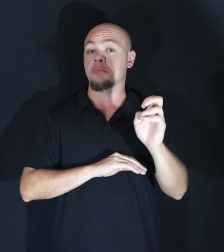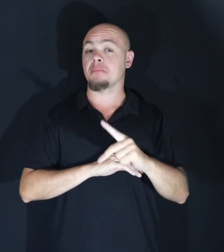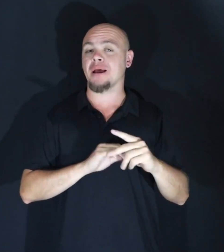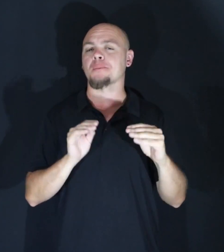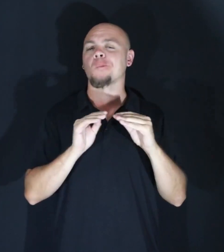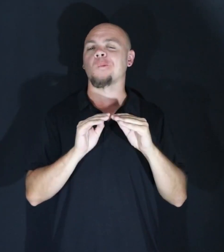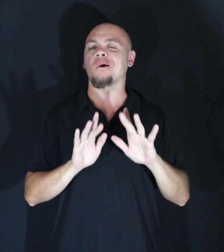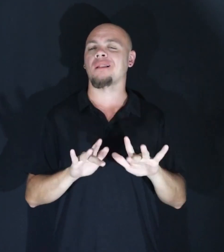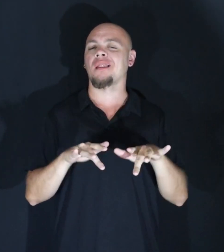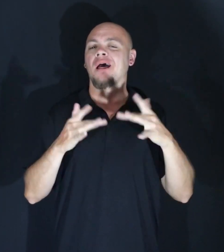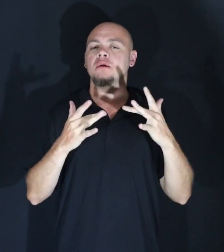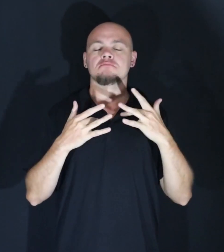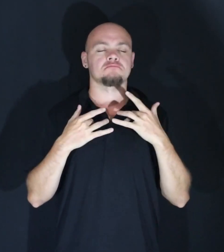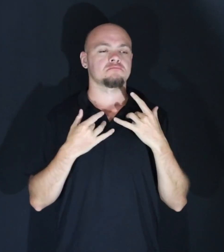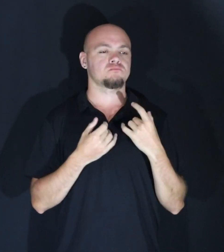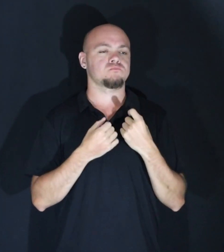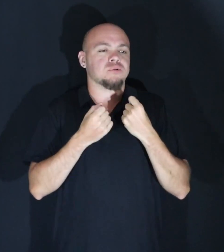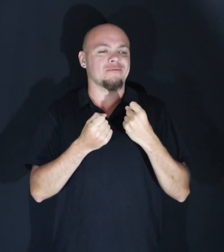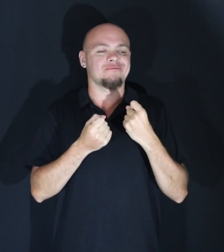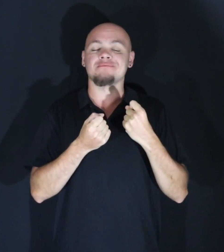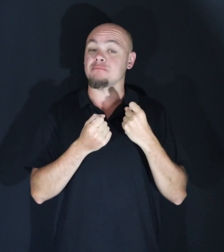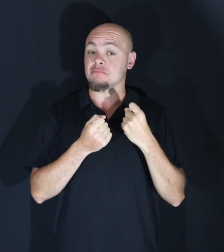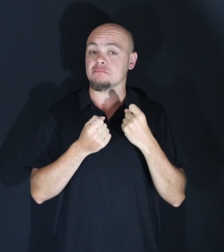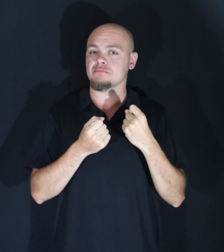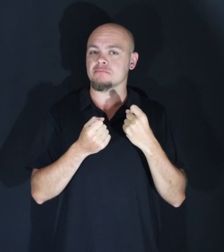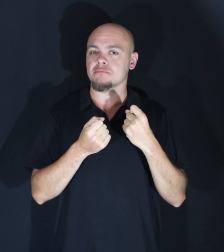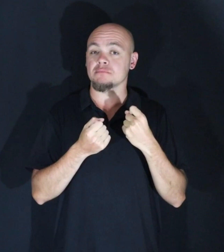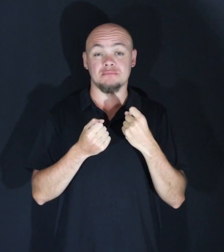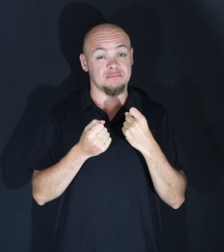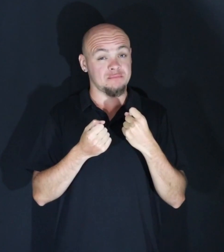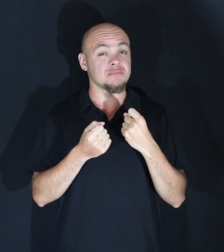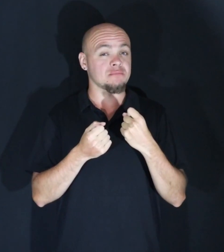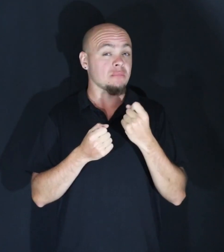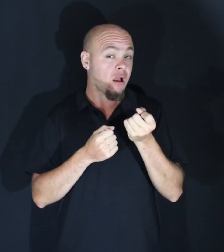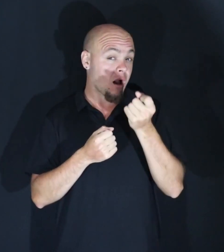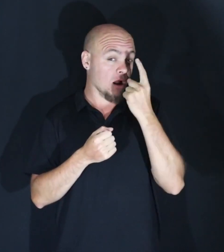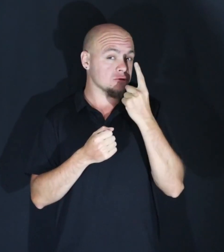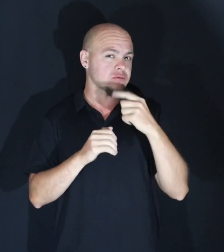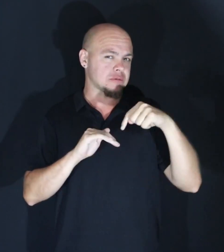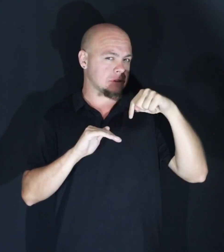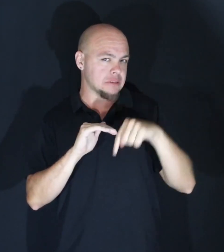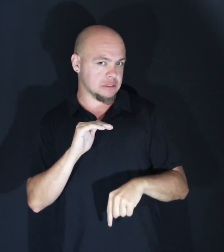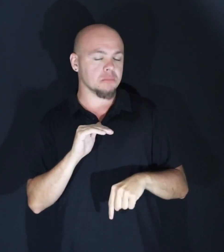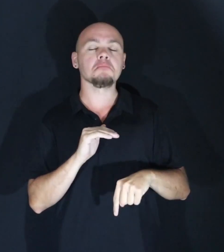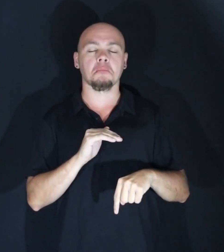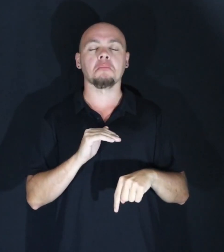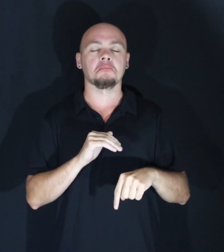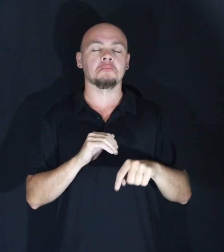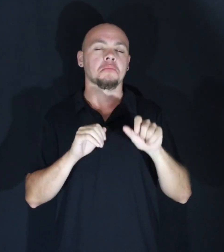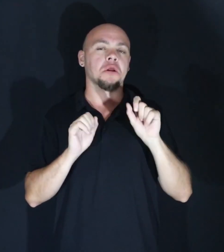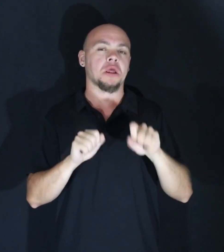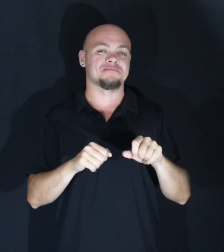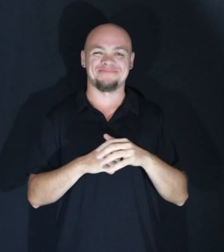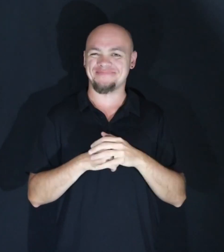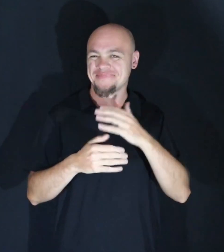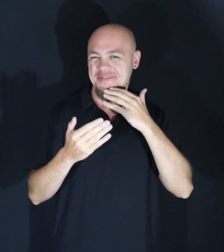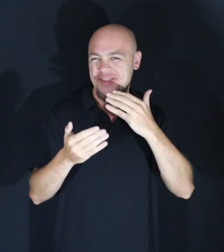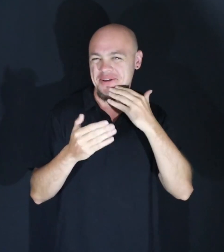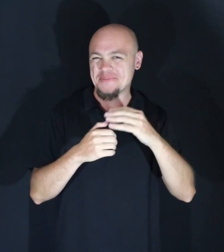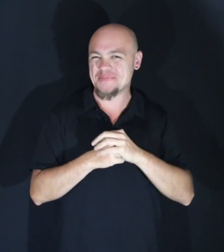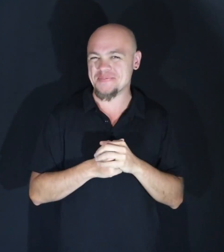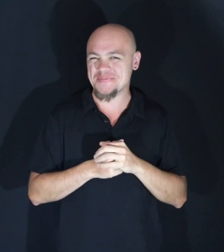lighter, braver, and with a richer understanding of what truly matters. Thank you.